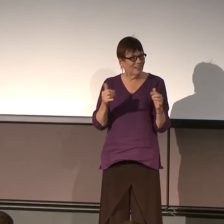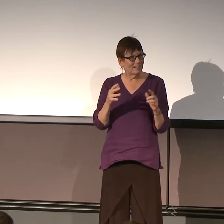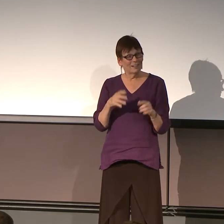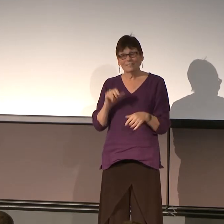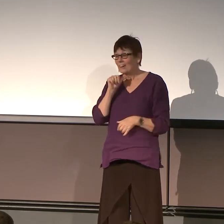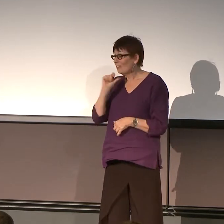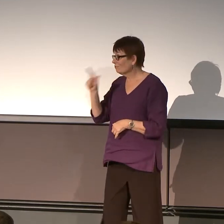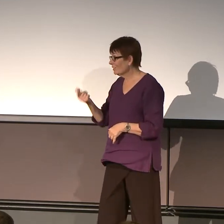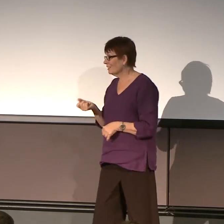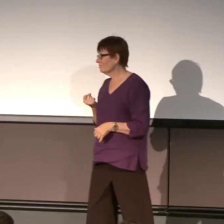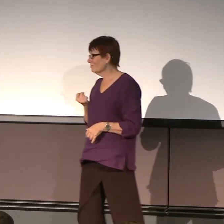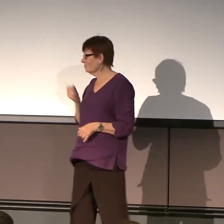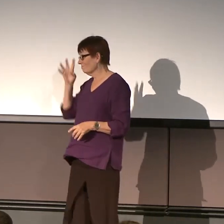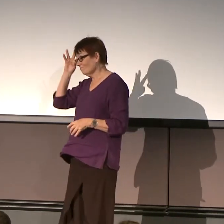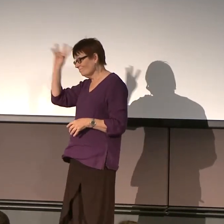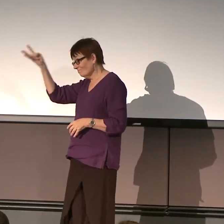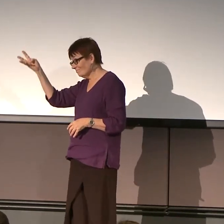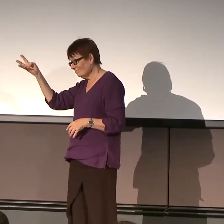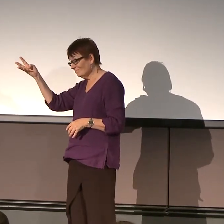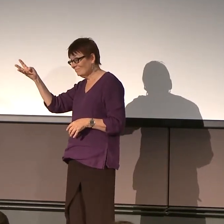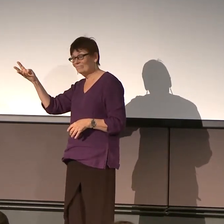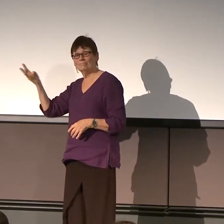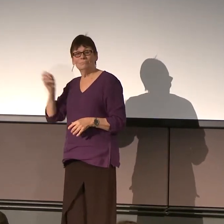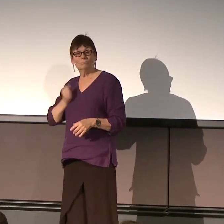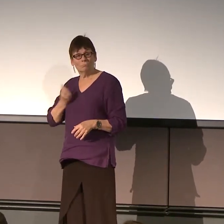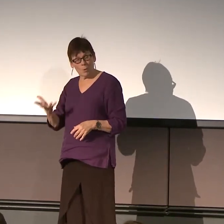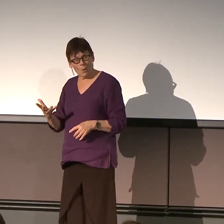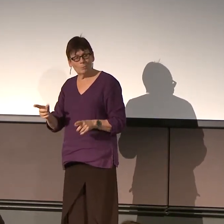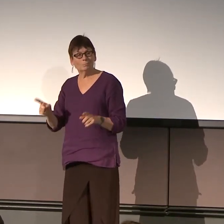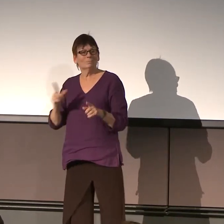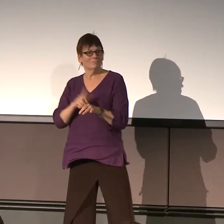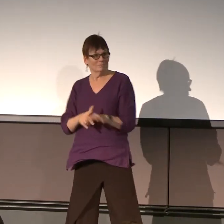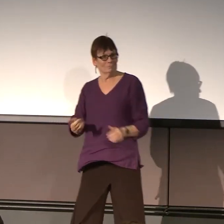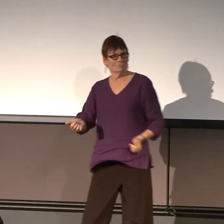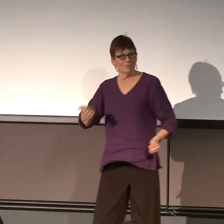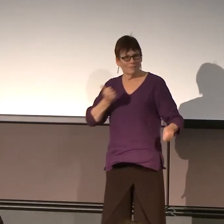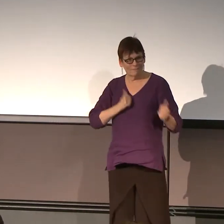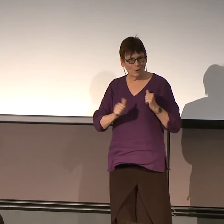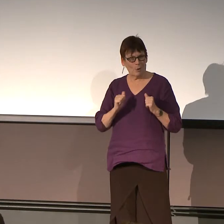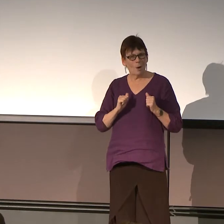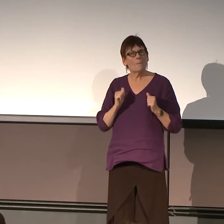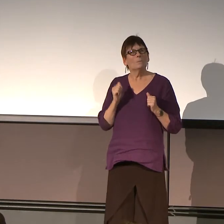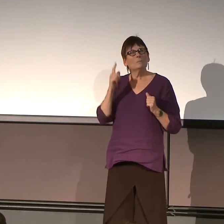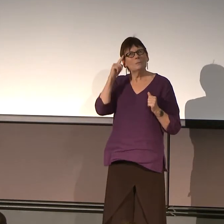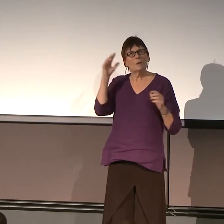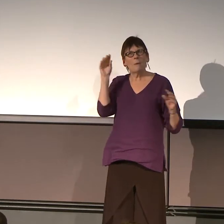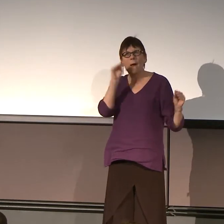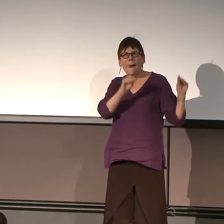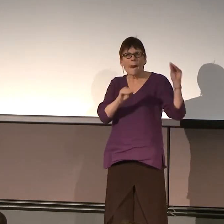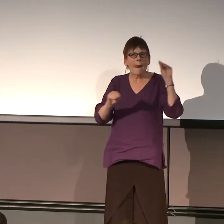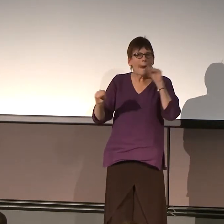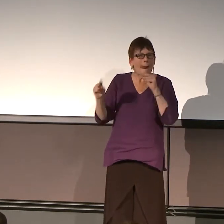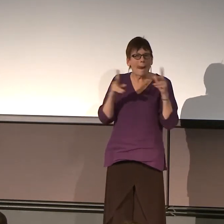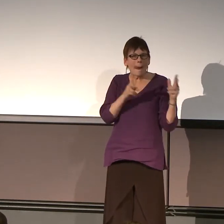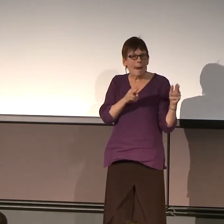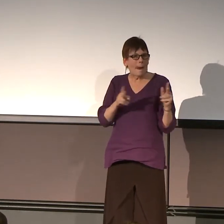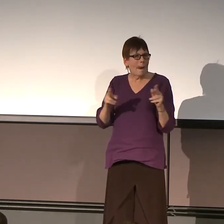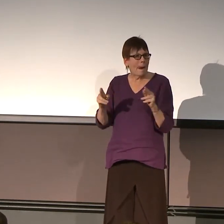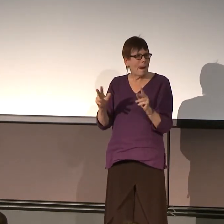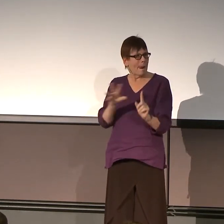poets play with that. They don't just create poems. They also perform and think